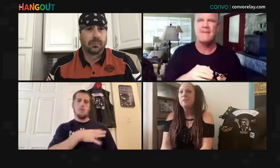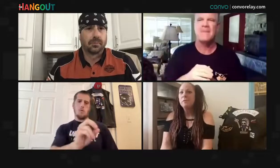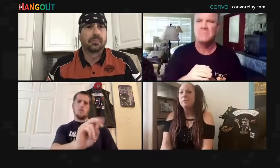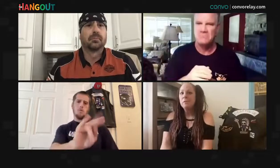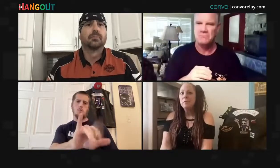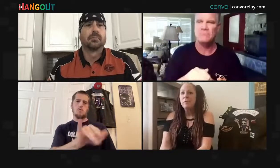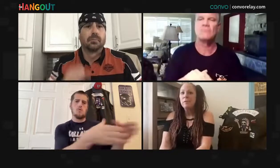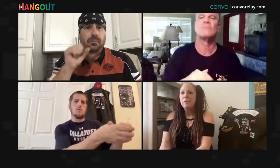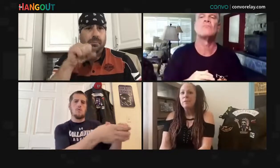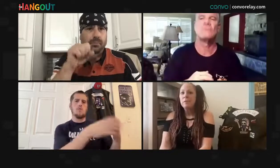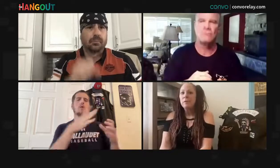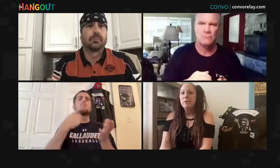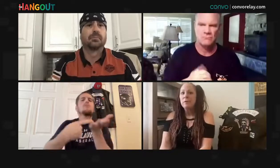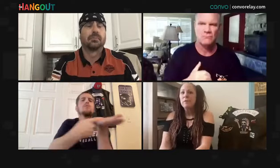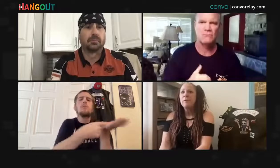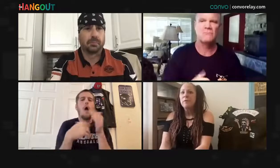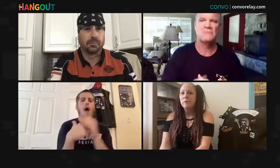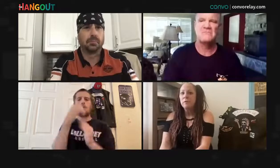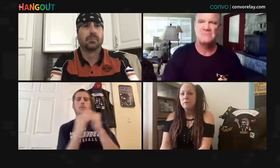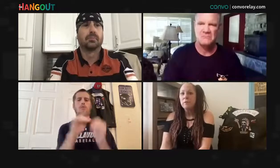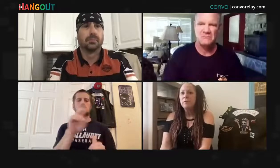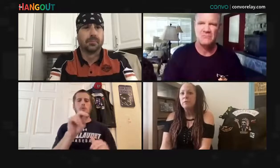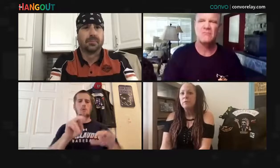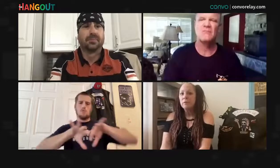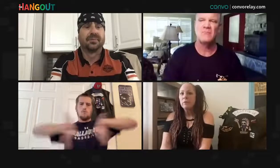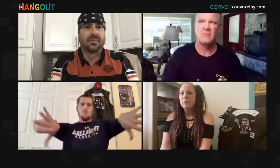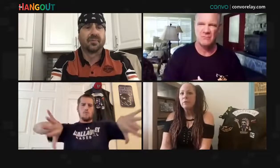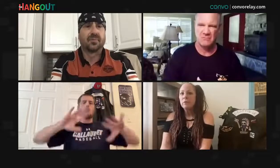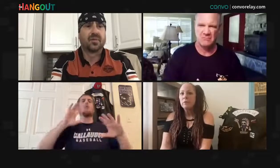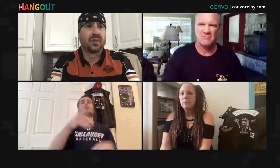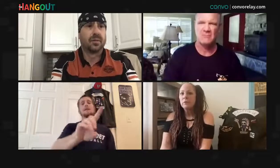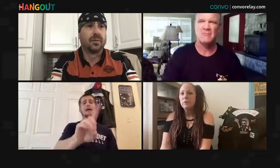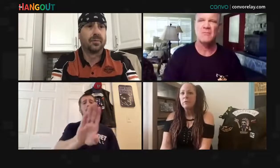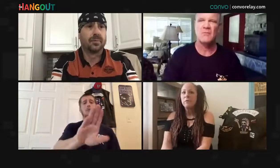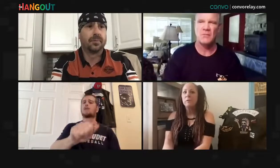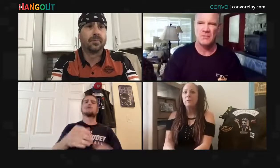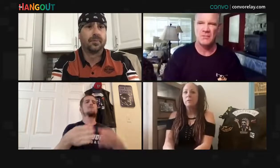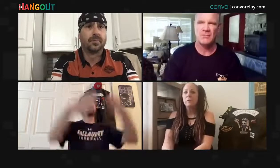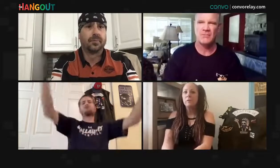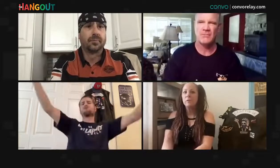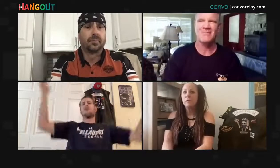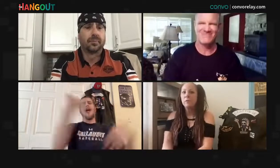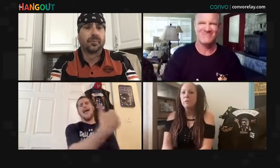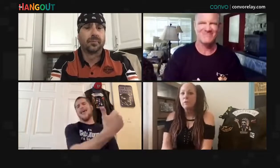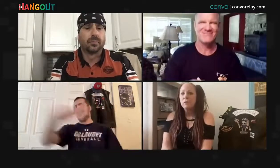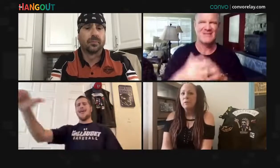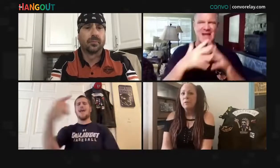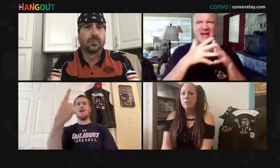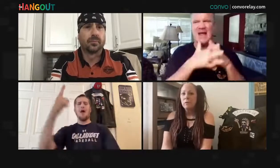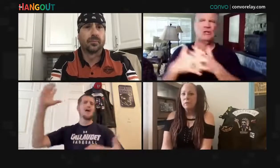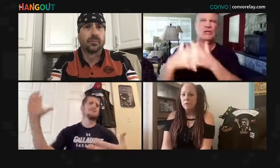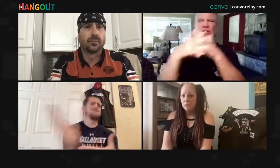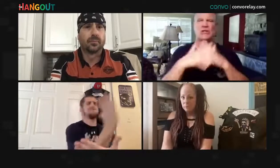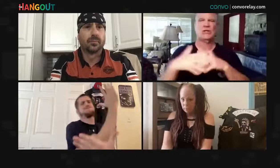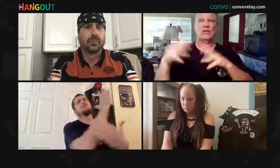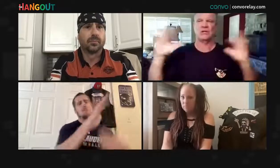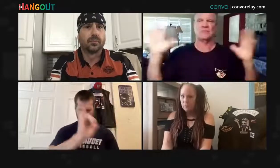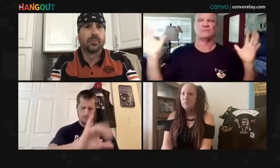women's group as well. It's women only that they have it. And you just want them to have their own zone where they can talk. But DBA is anyone can